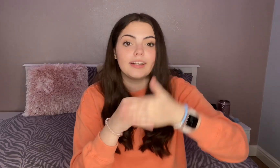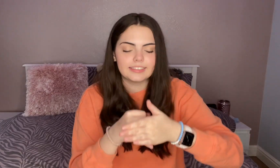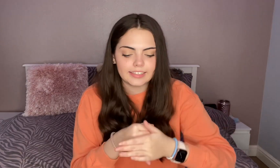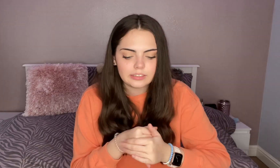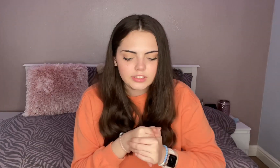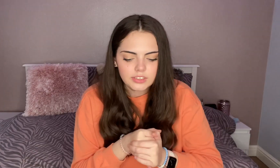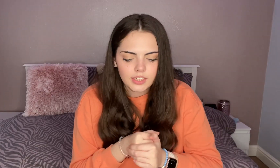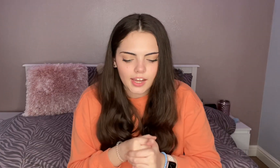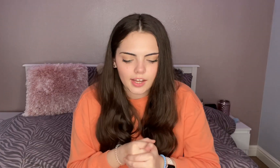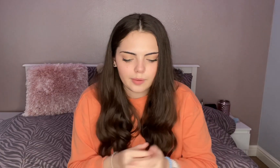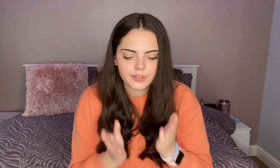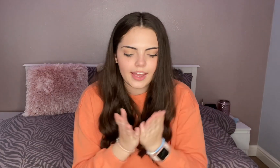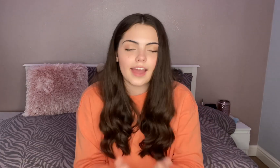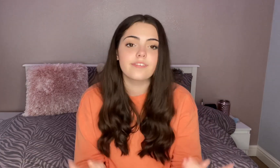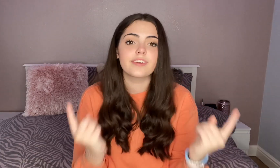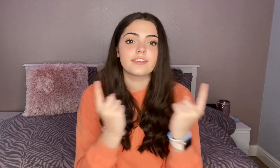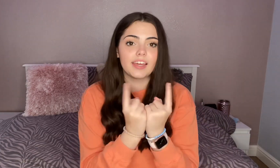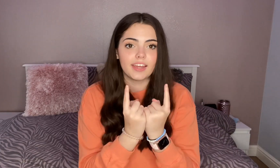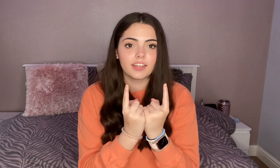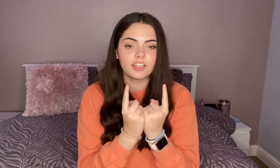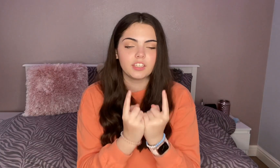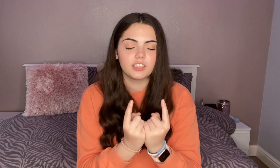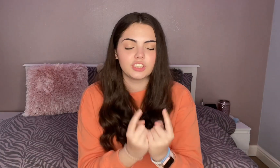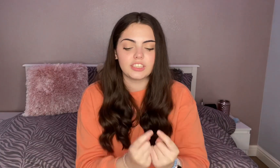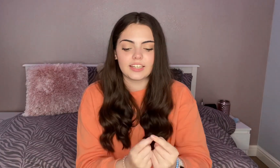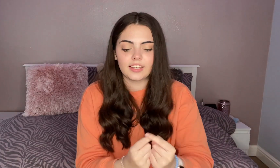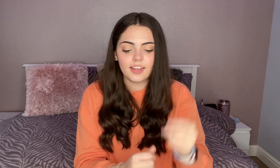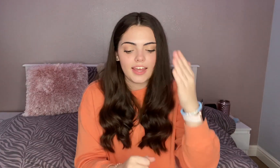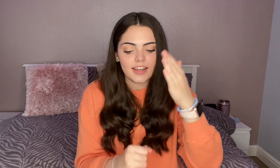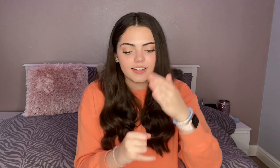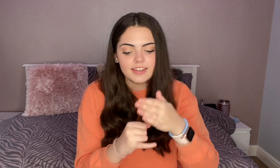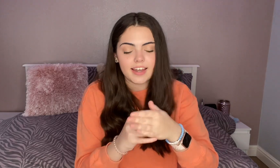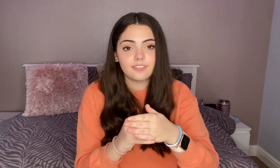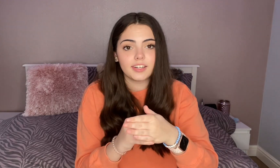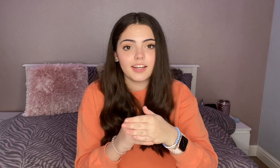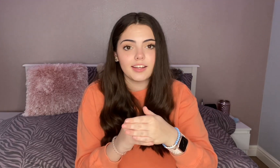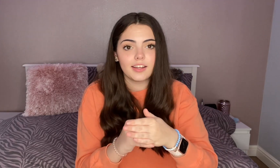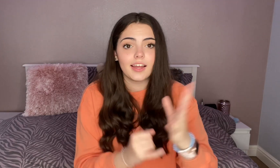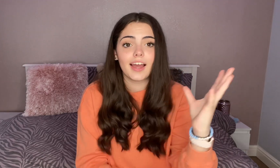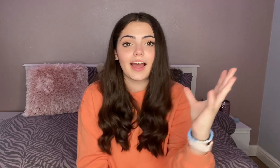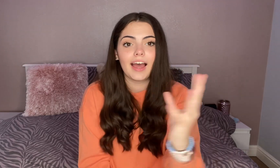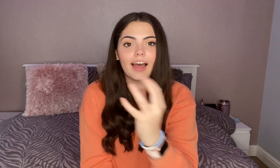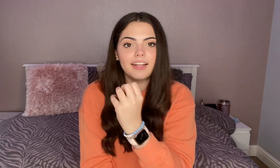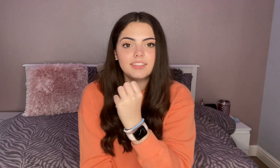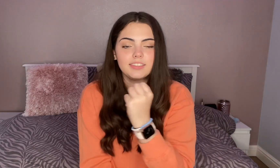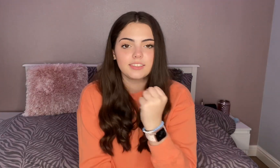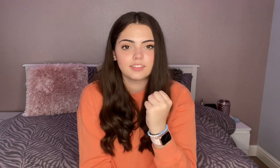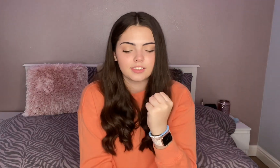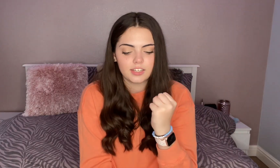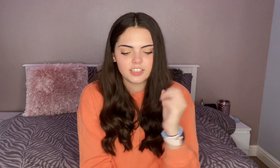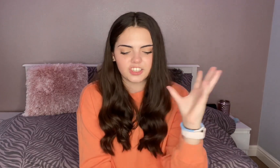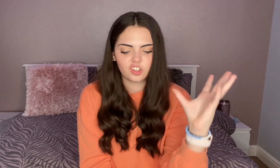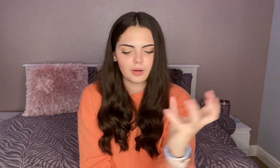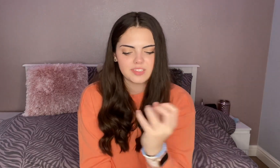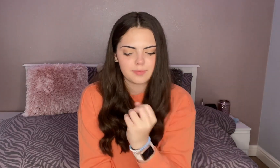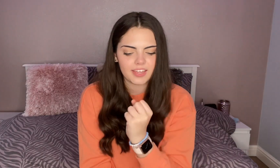it. So everything she never had, you grabbing something,